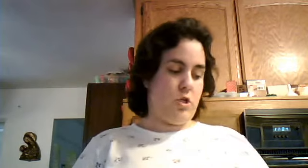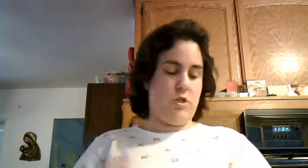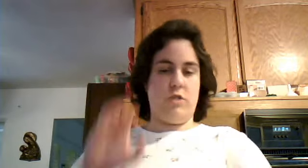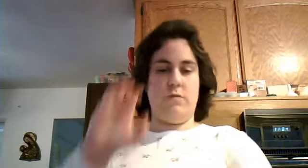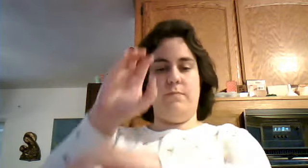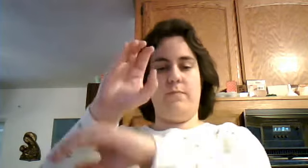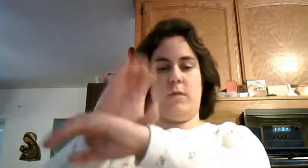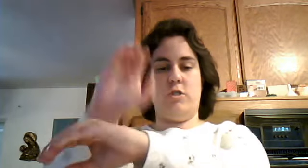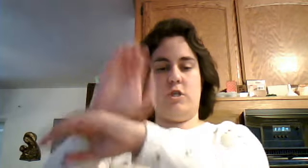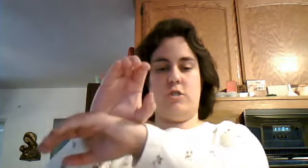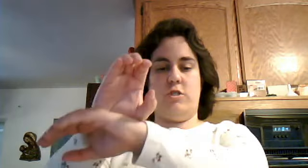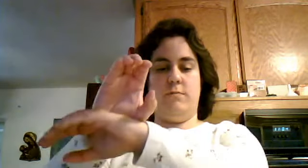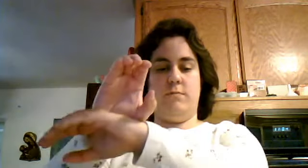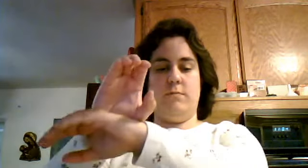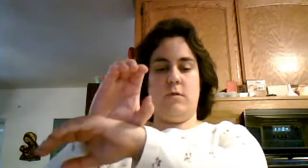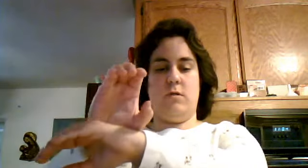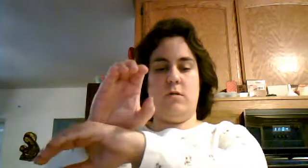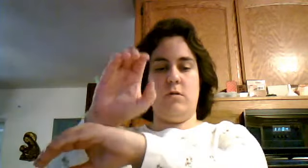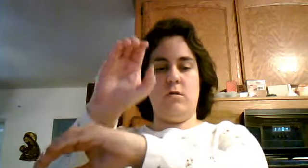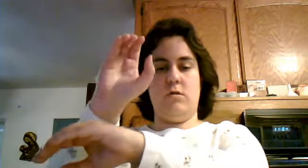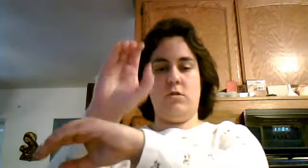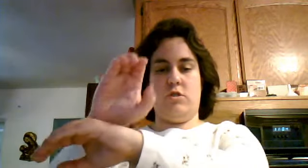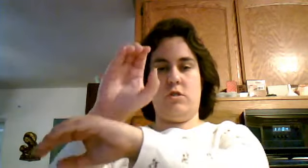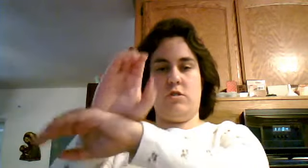Church. Church. Church.